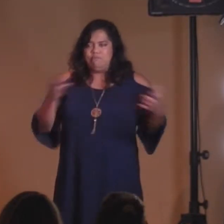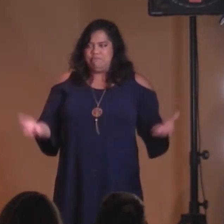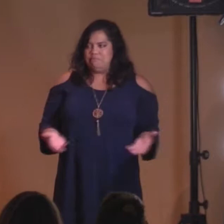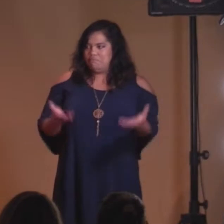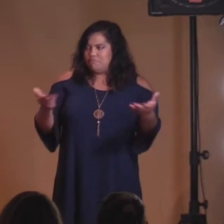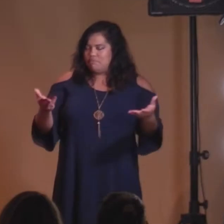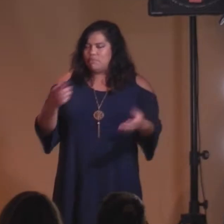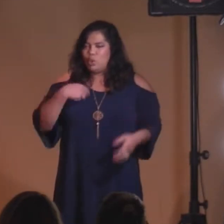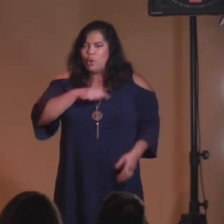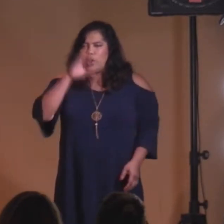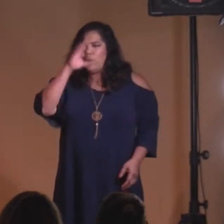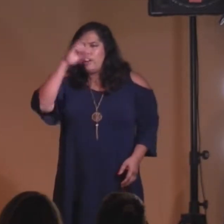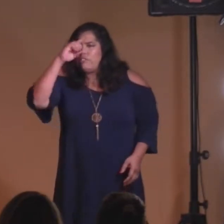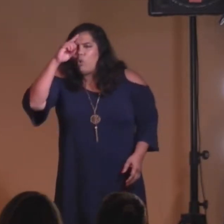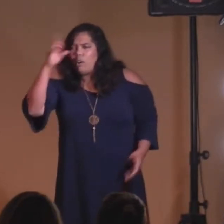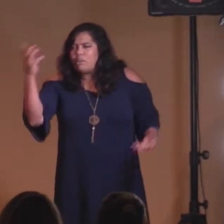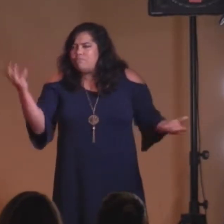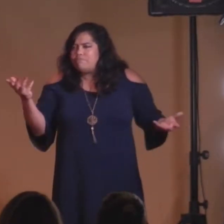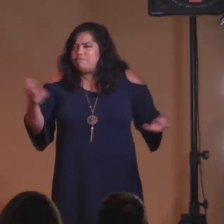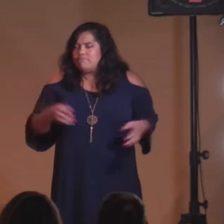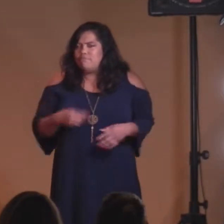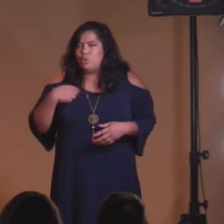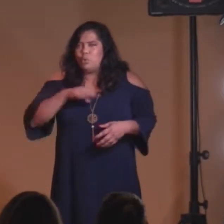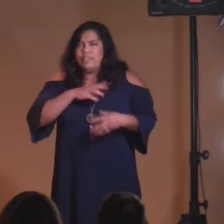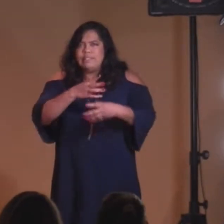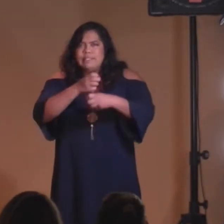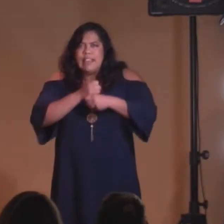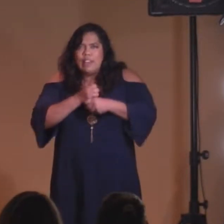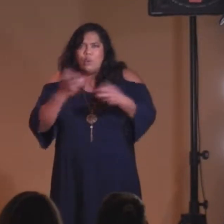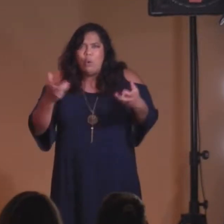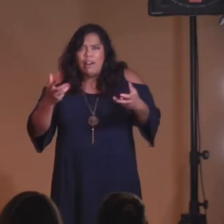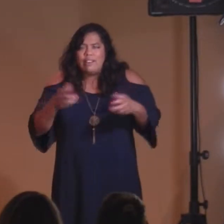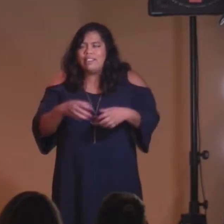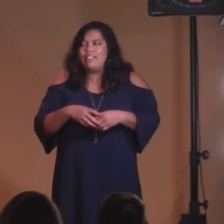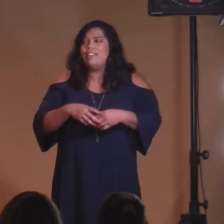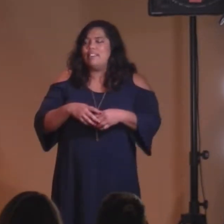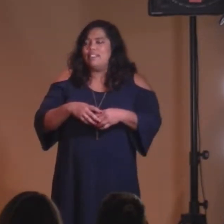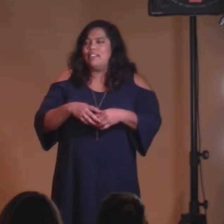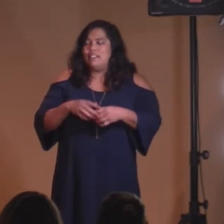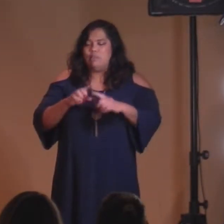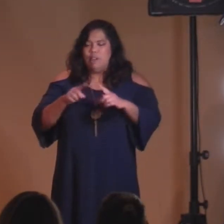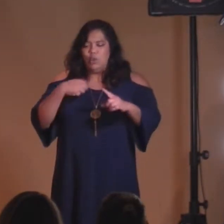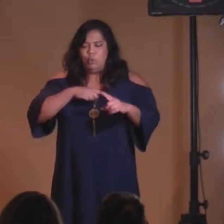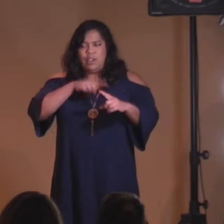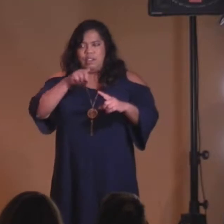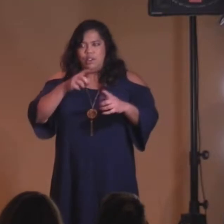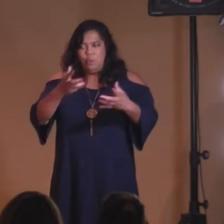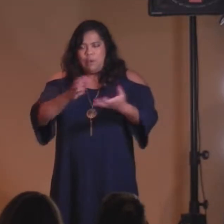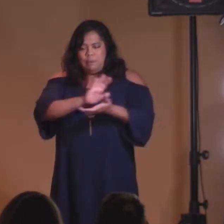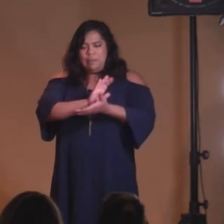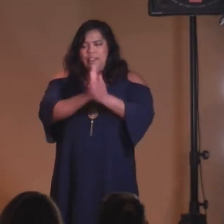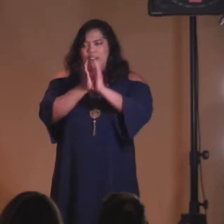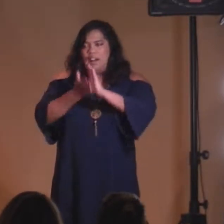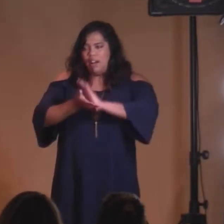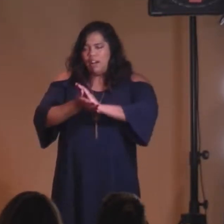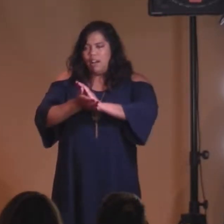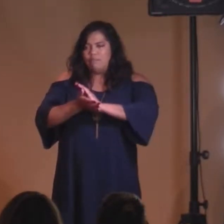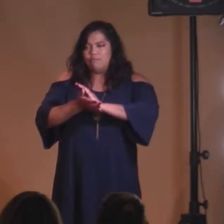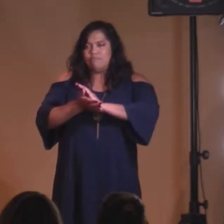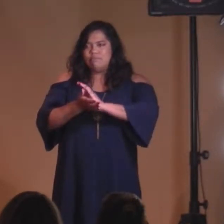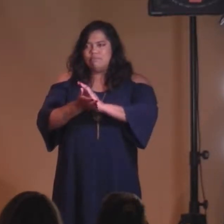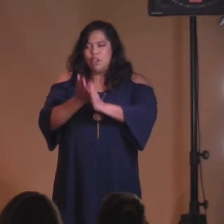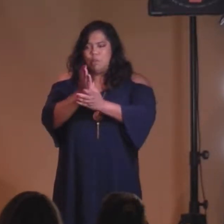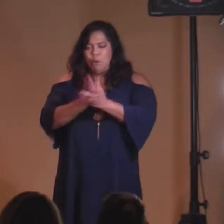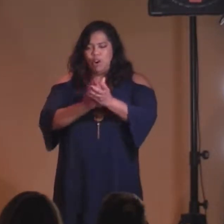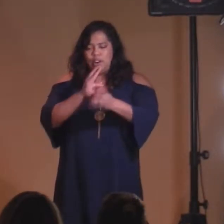are seeking to not just get, but to become as part of, you know,